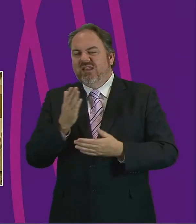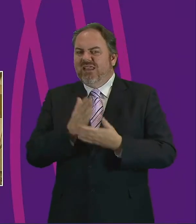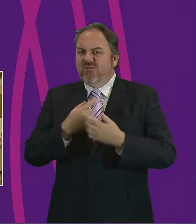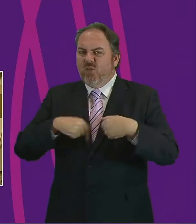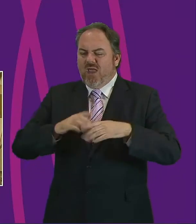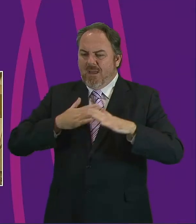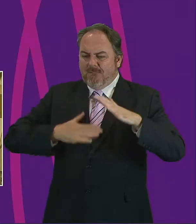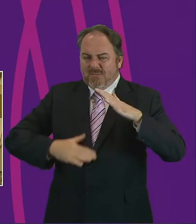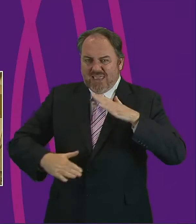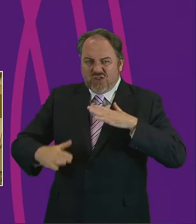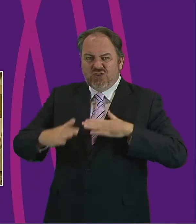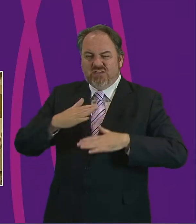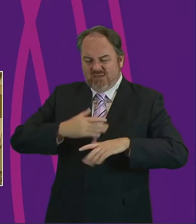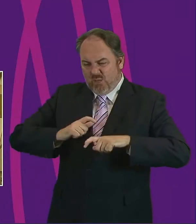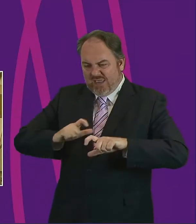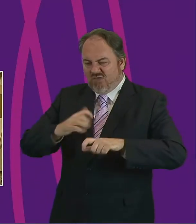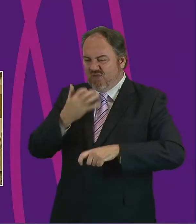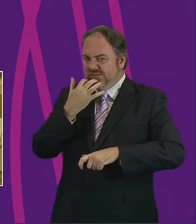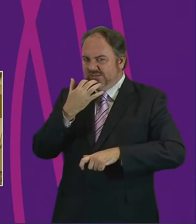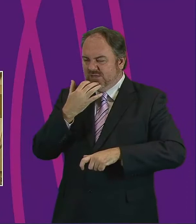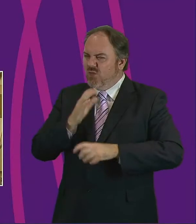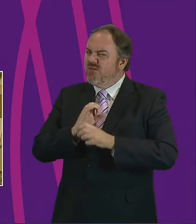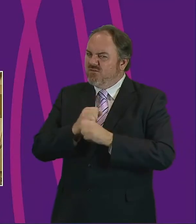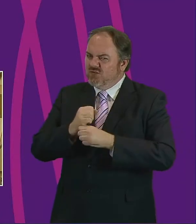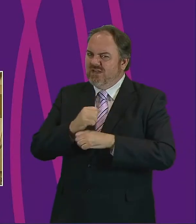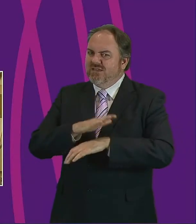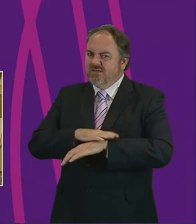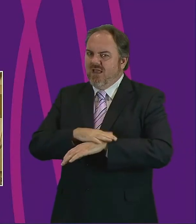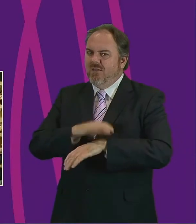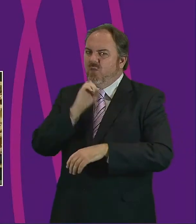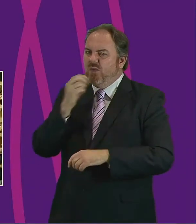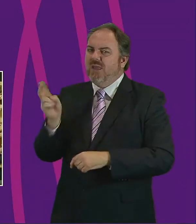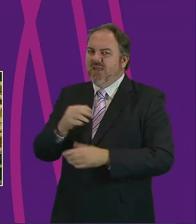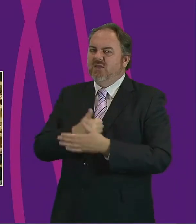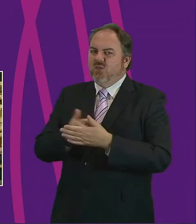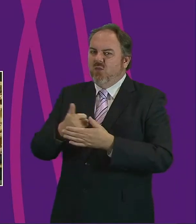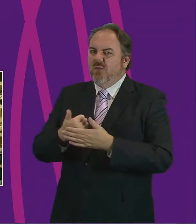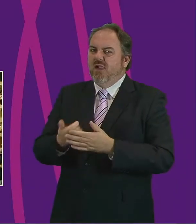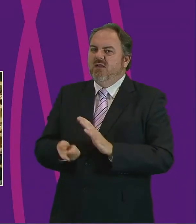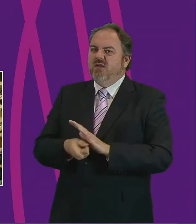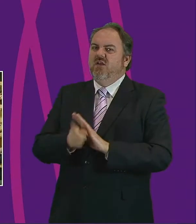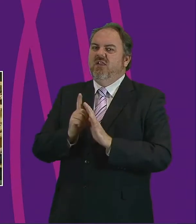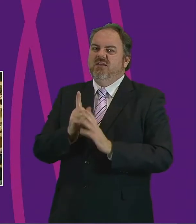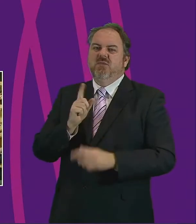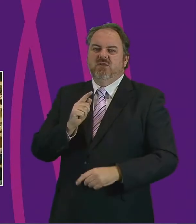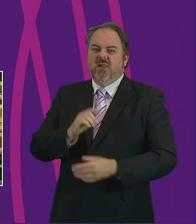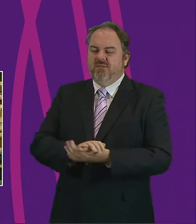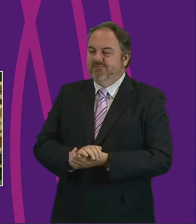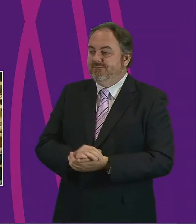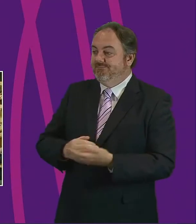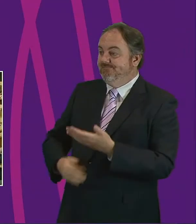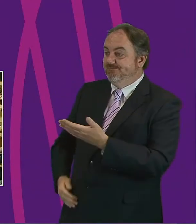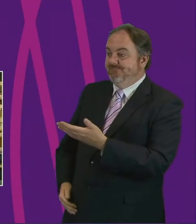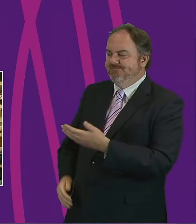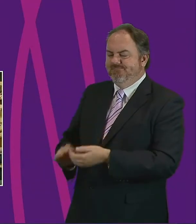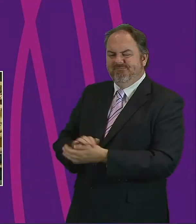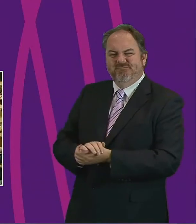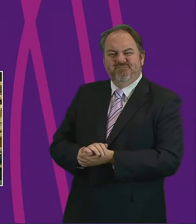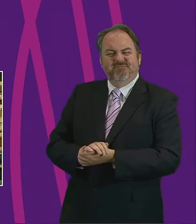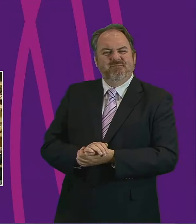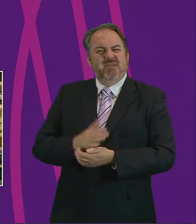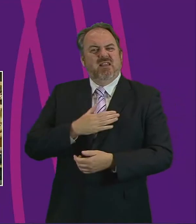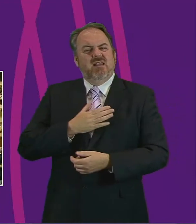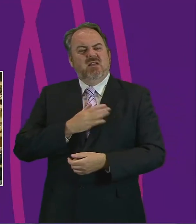this, understandably, very frustrating phase for everybody. Alec Rowley to be followed by Kenneth Gibson. Presiding Officer,